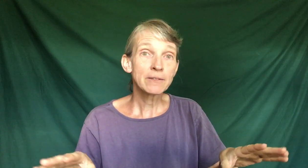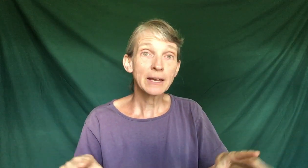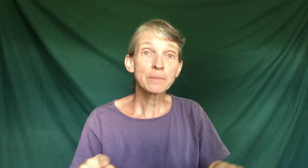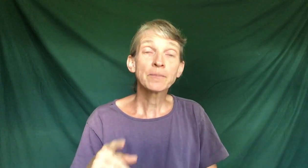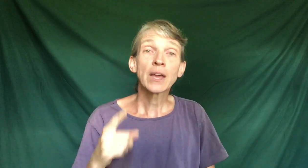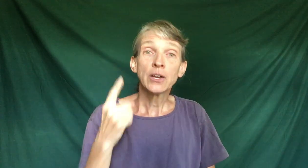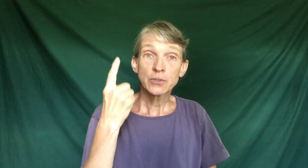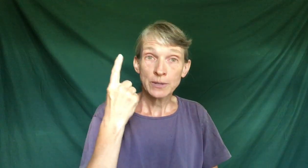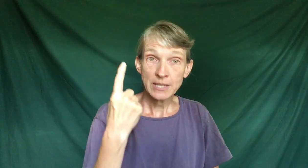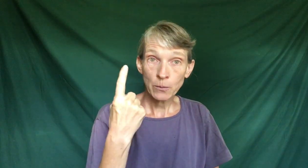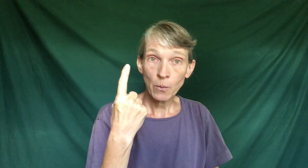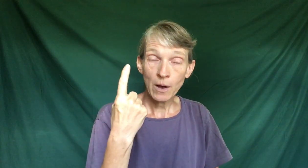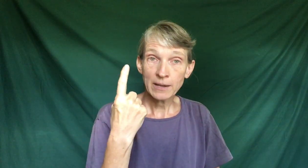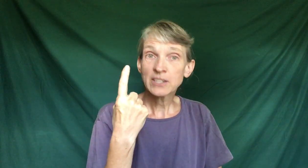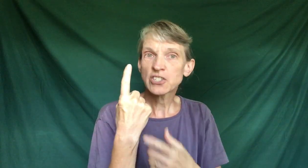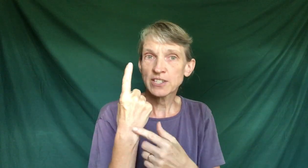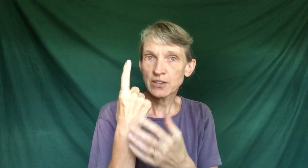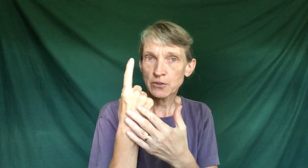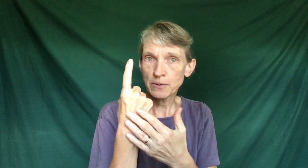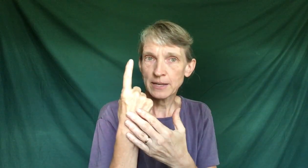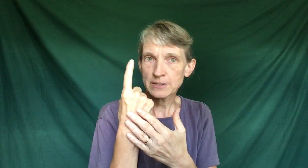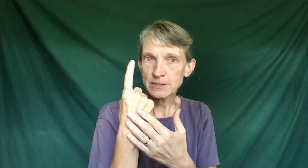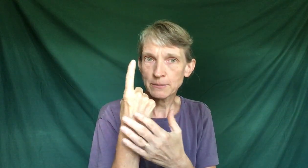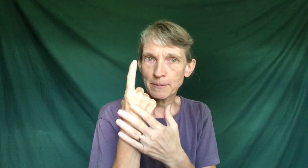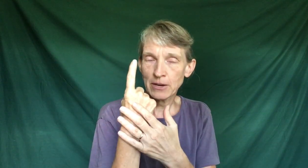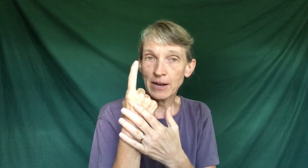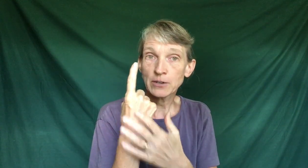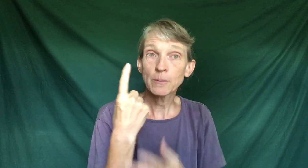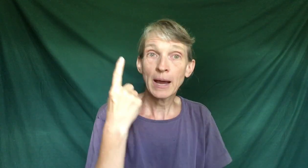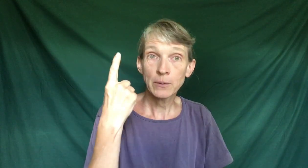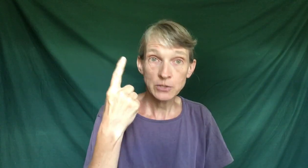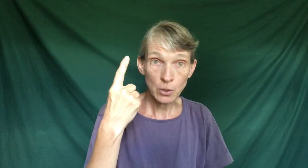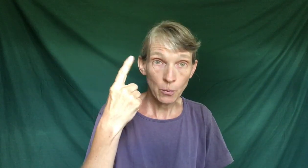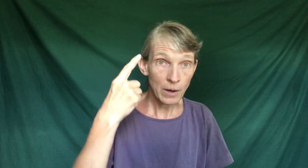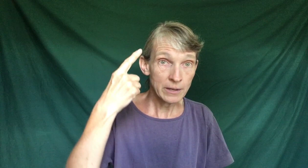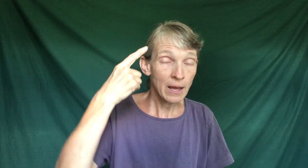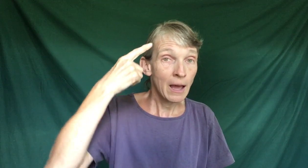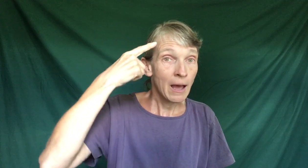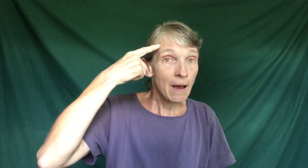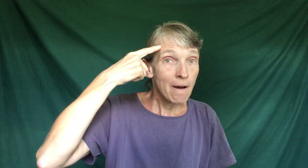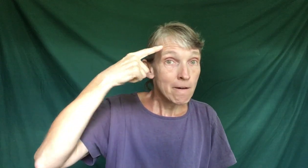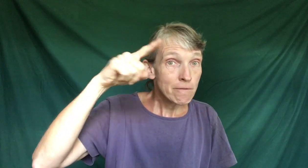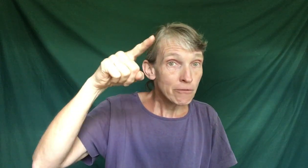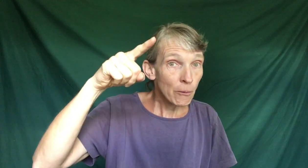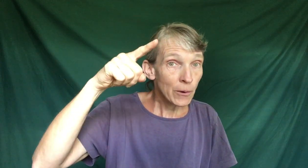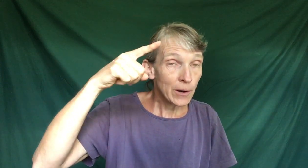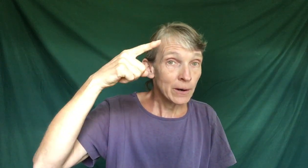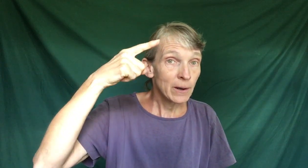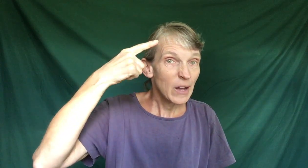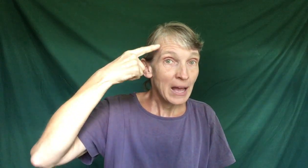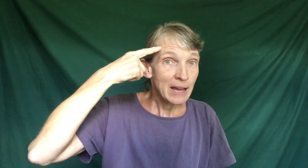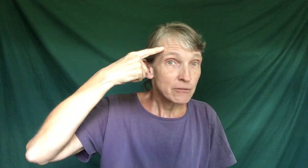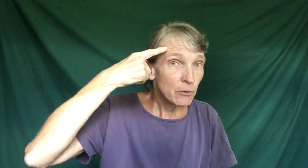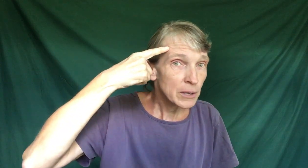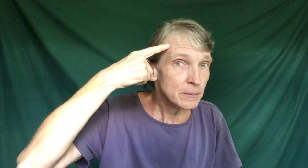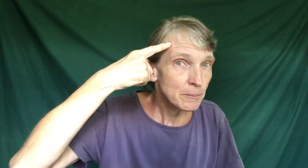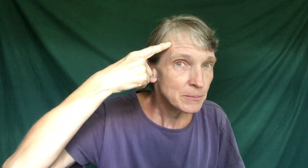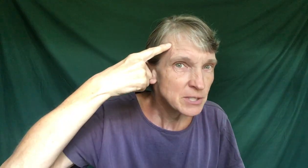thing. So I say 1, and just like the 3, it's make your hand go backwards. 1, 4, and 4 you start